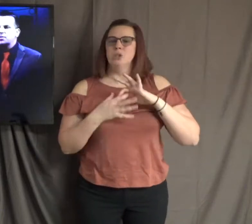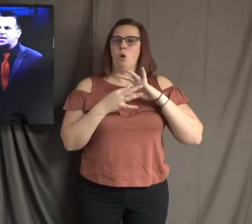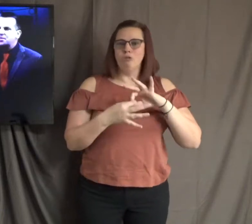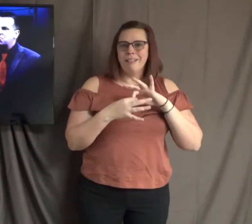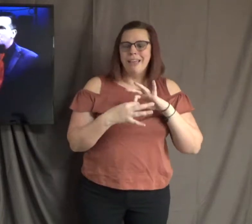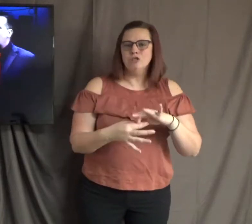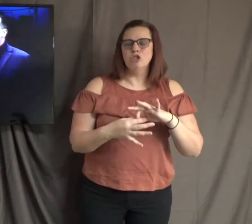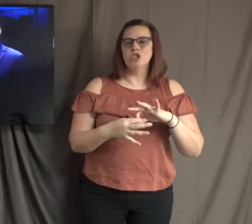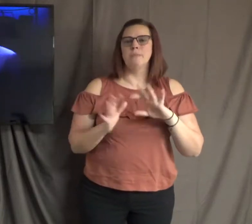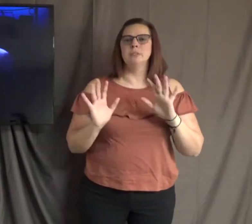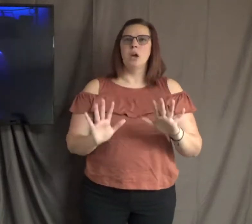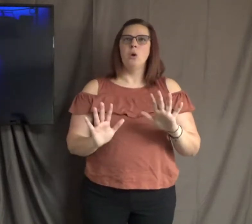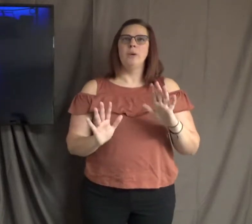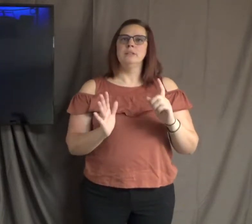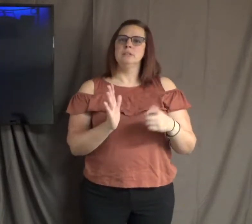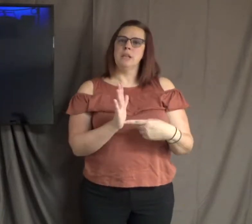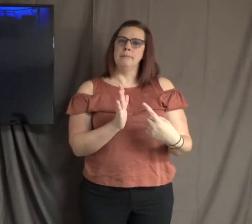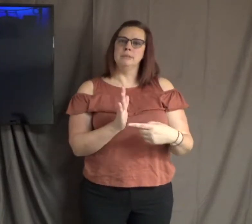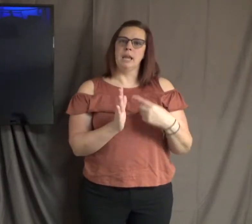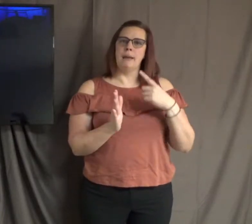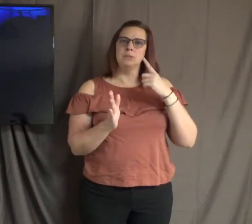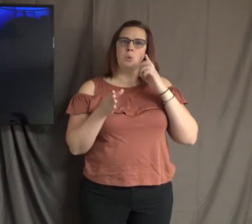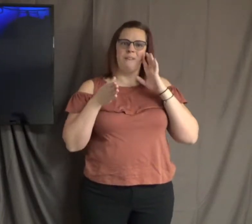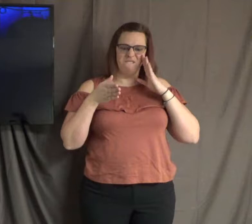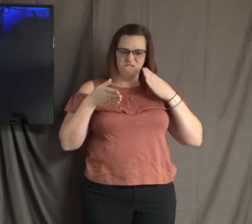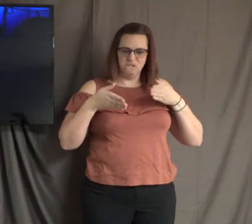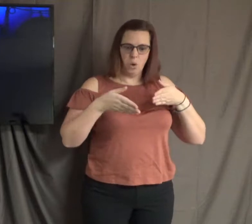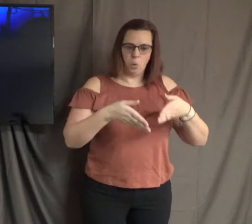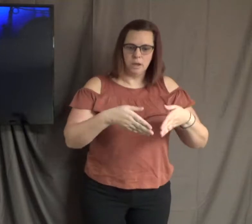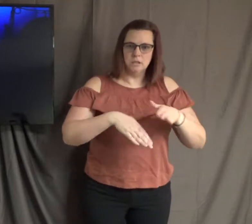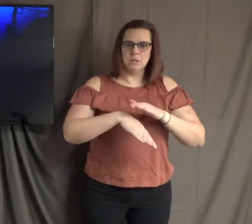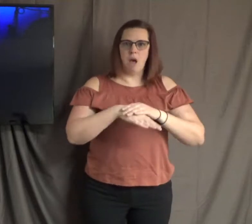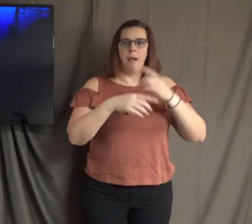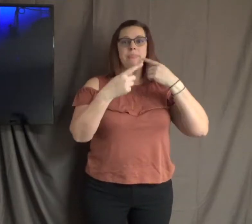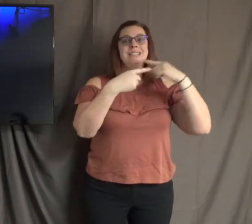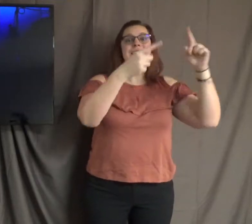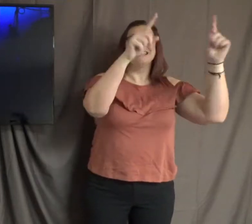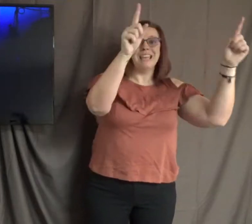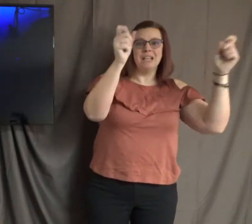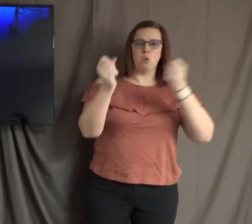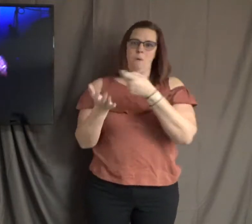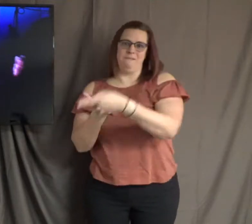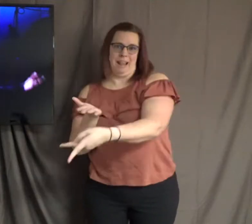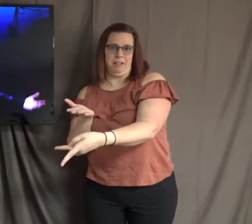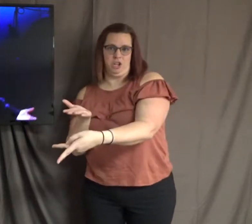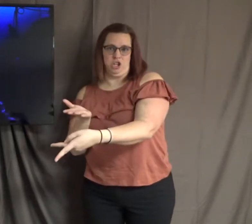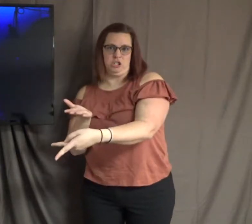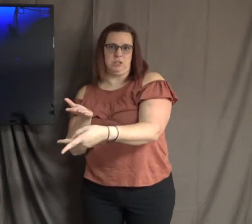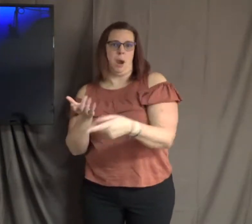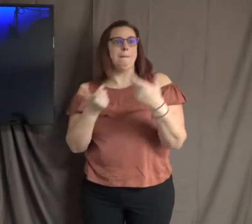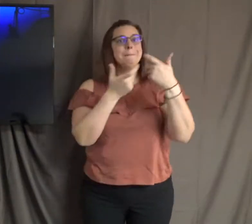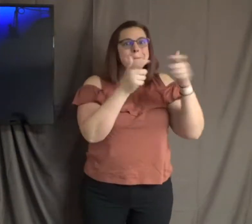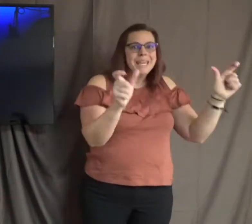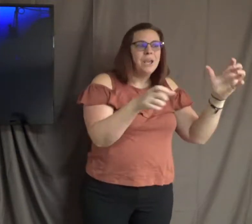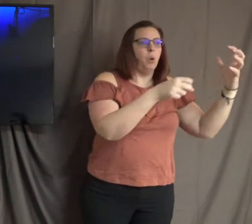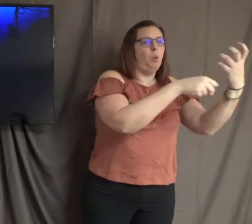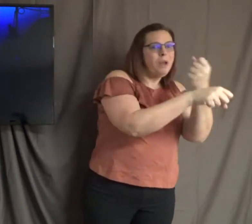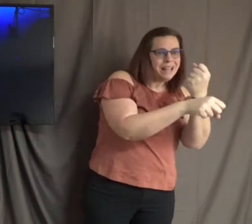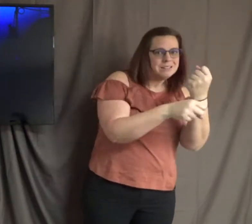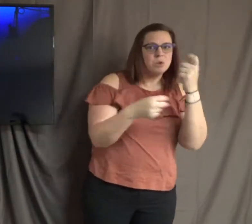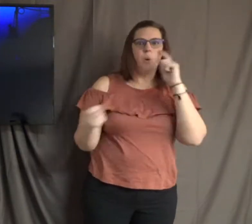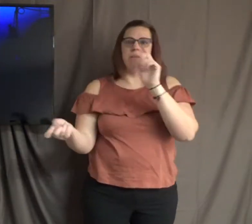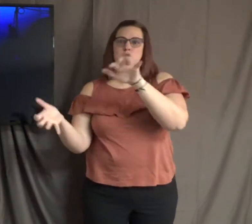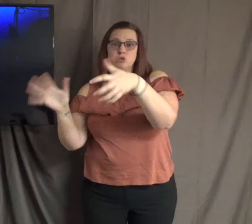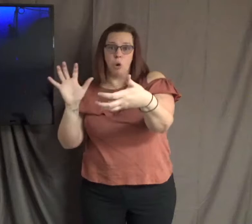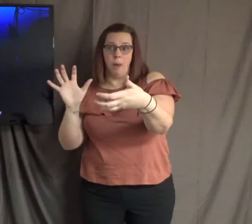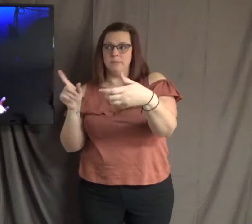We're sometimes more apt to just focus on our successes and our failures, our big wins and our screw-ups. Anyone